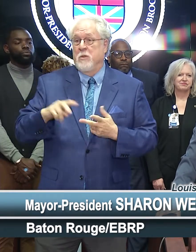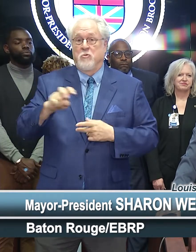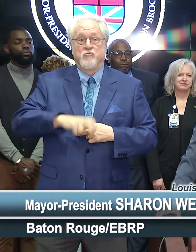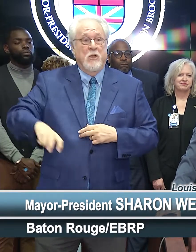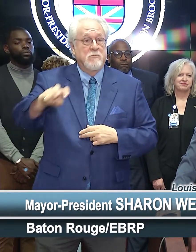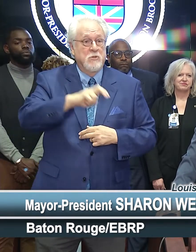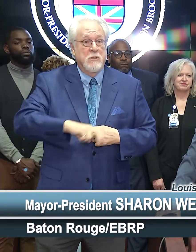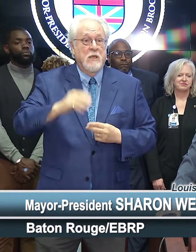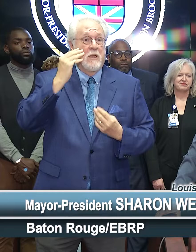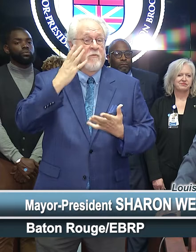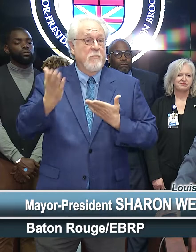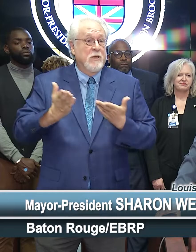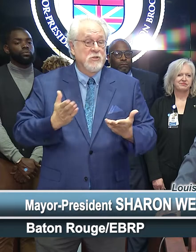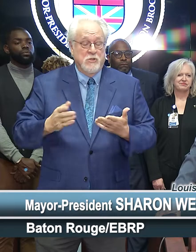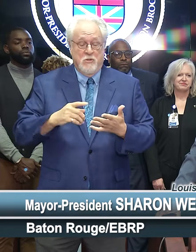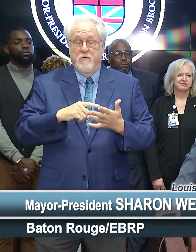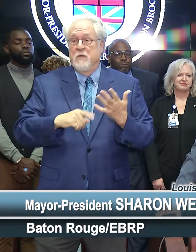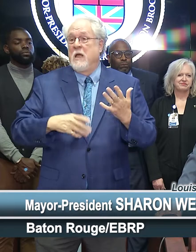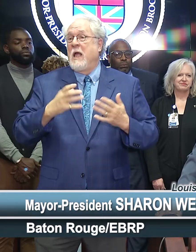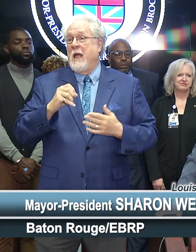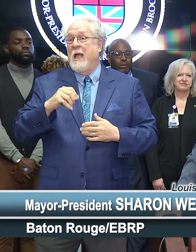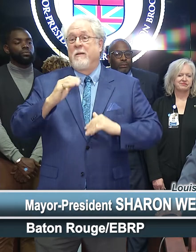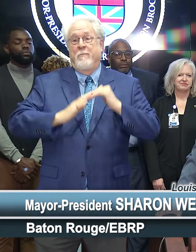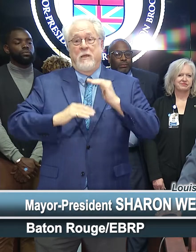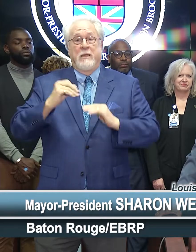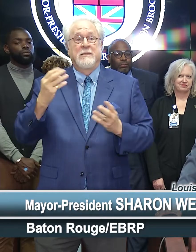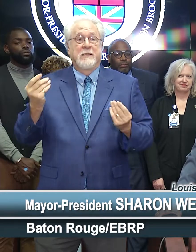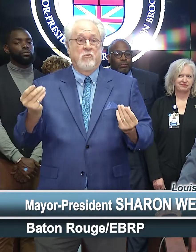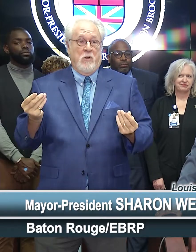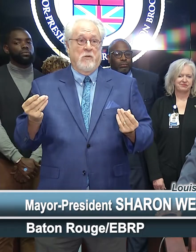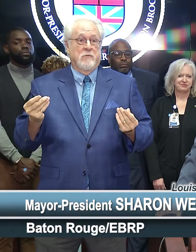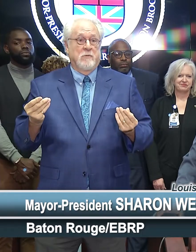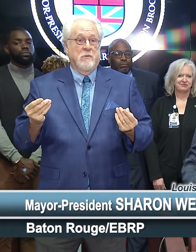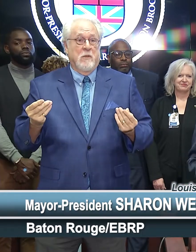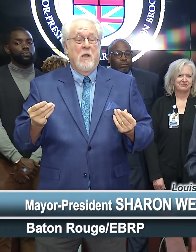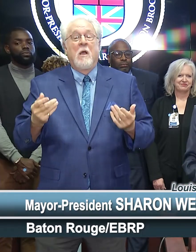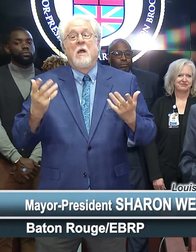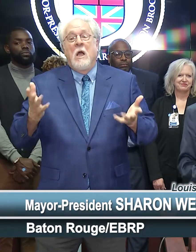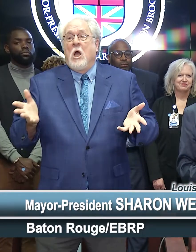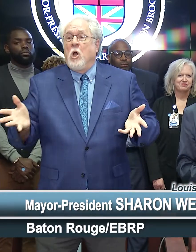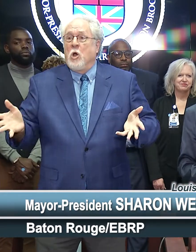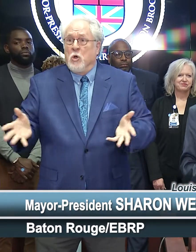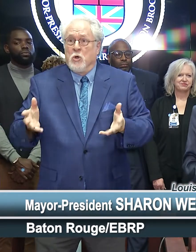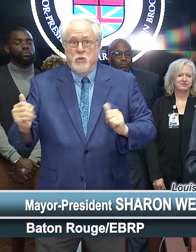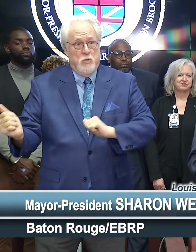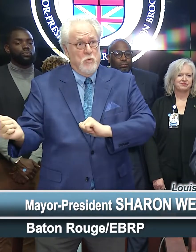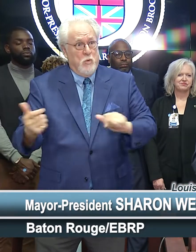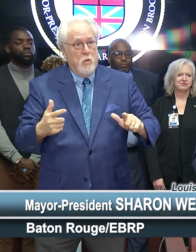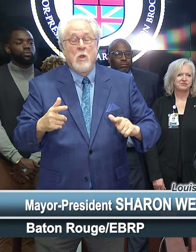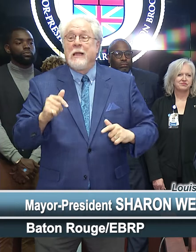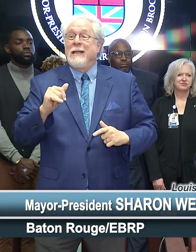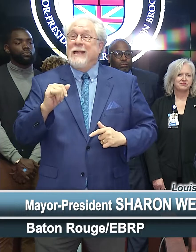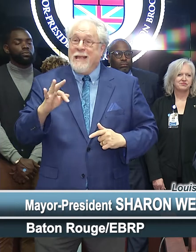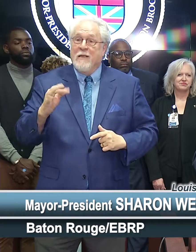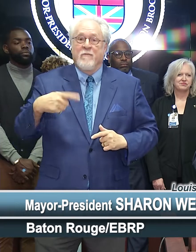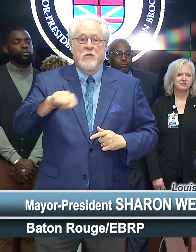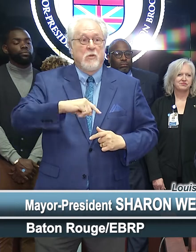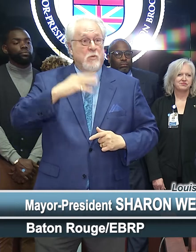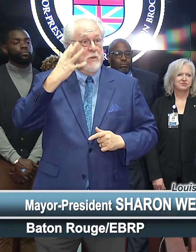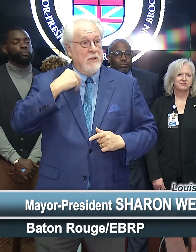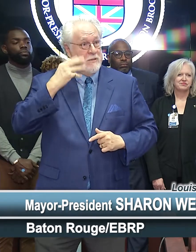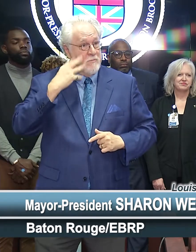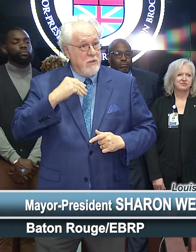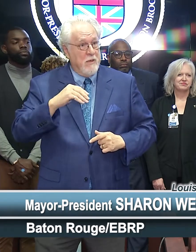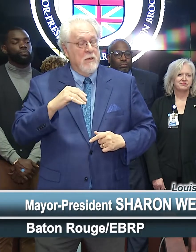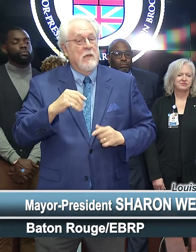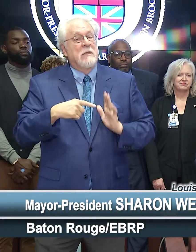Transportation Information Services, and Buildings and Grounds. So I want to urge everyone that if you are